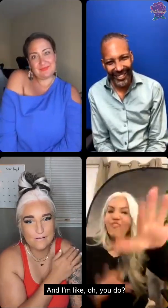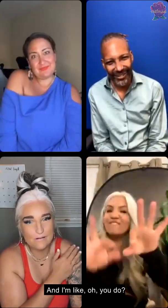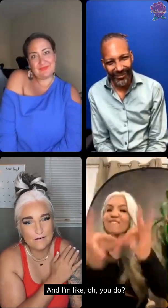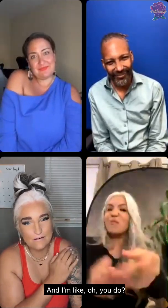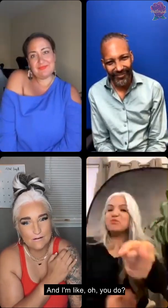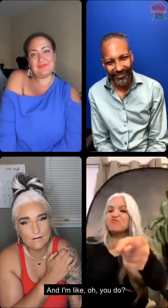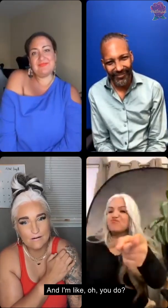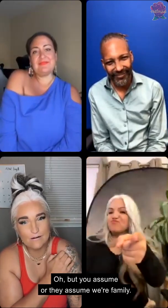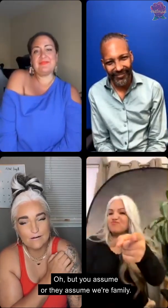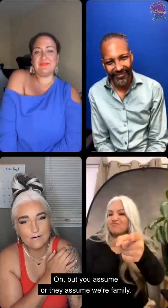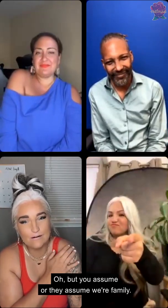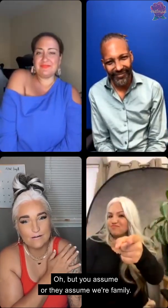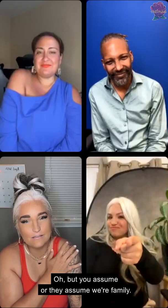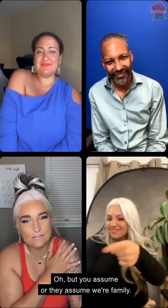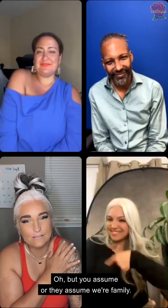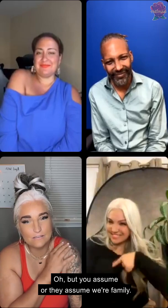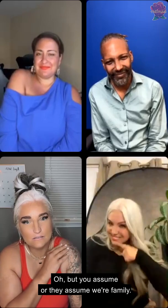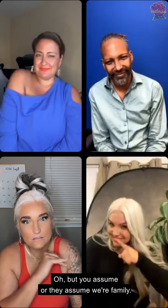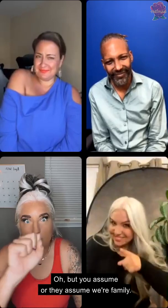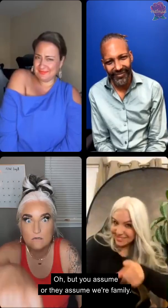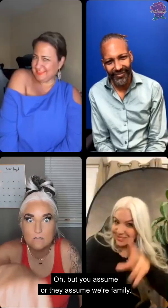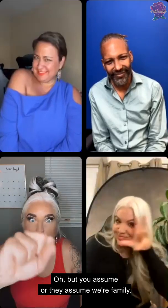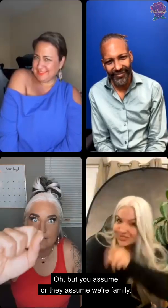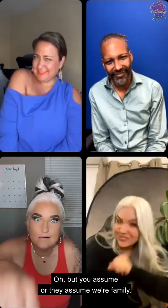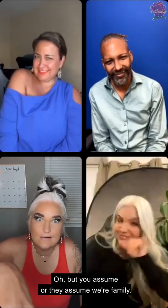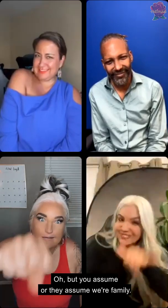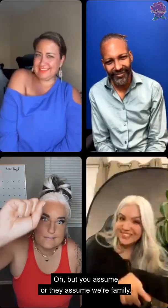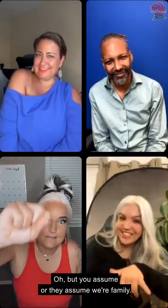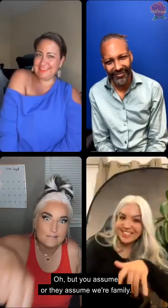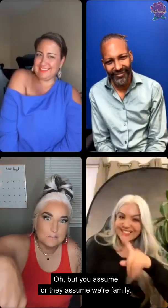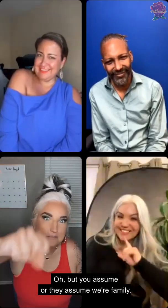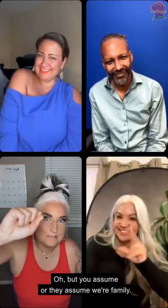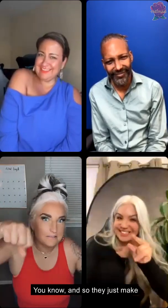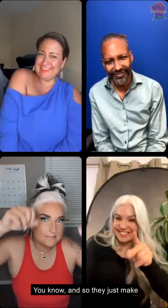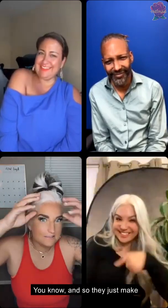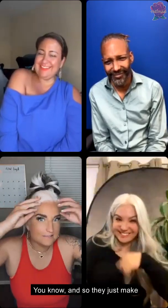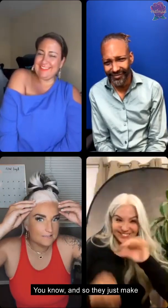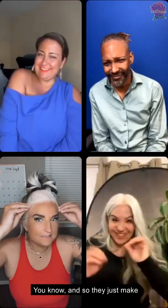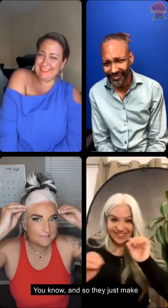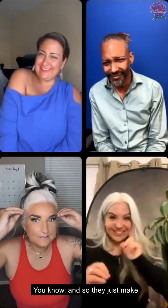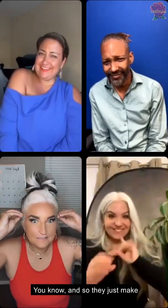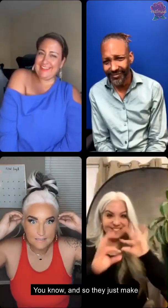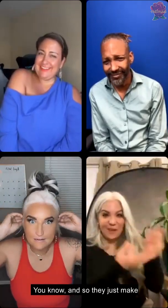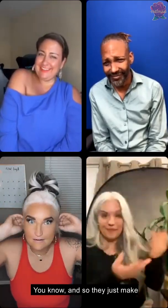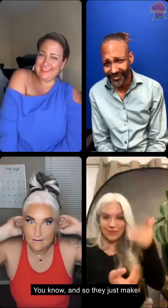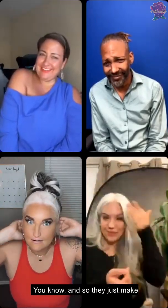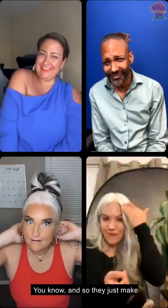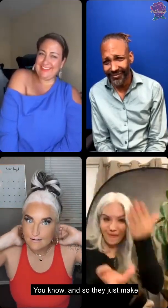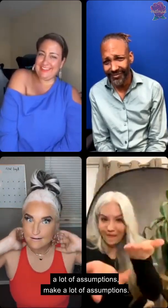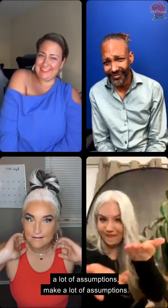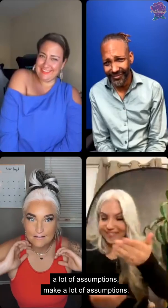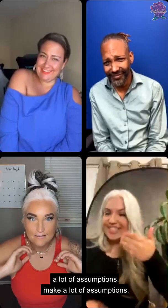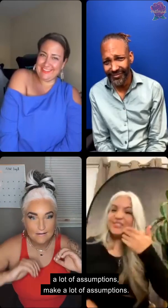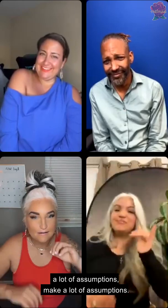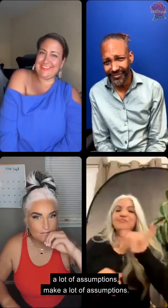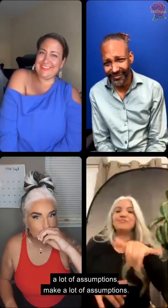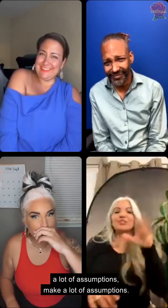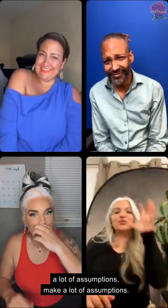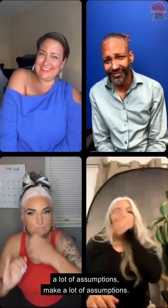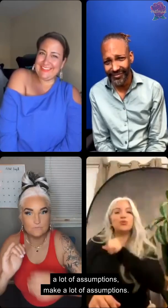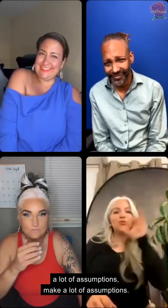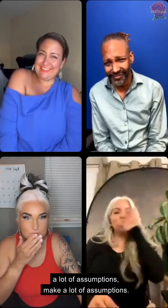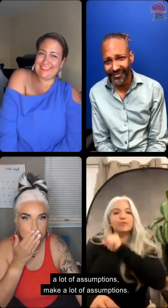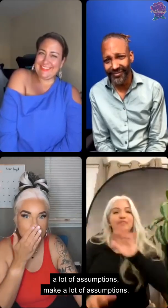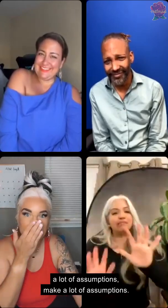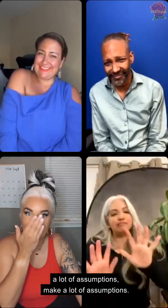your family," and I'm like, "Oh, you do? Oh, but you assume, or they assume we're family, you know." And so they just make a